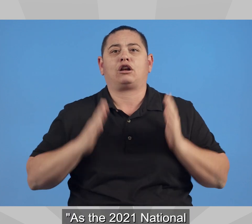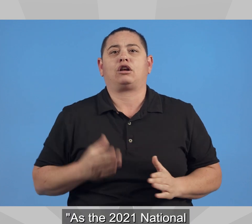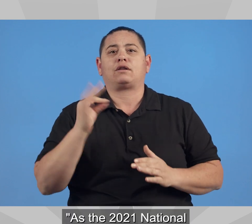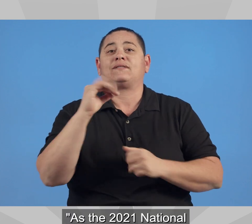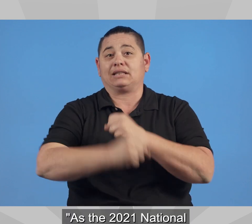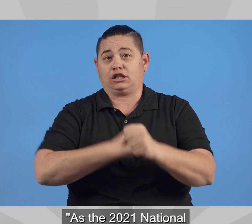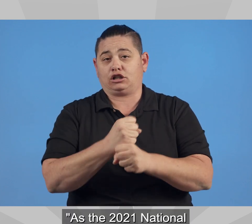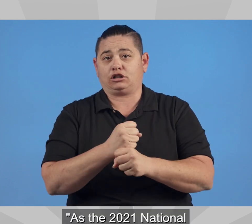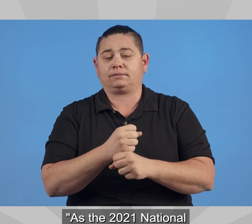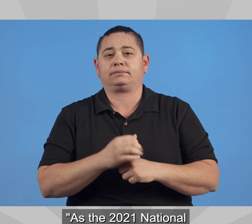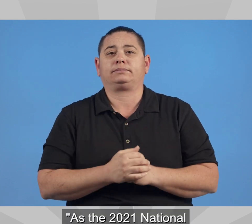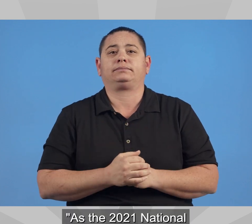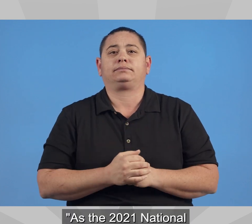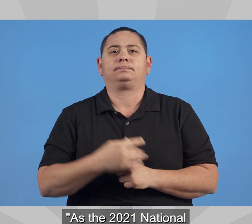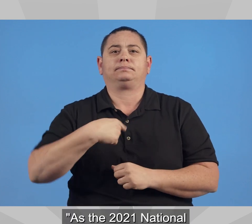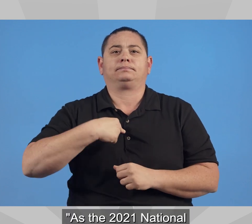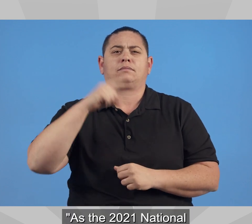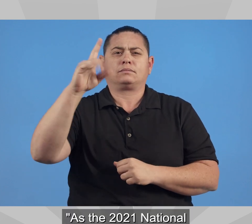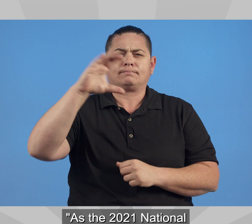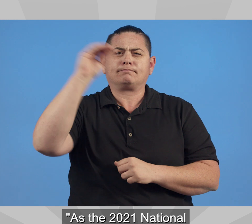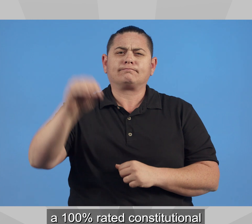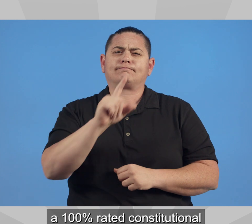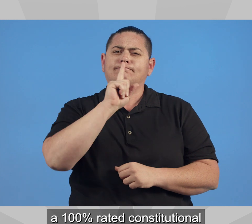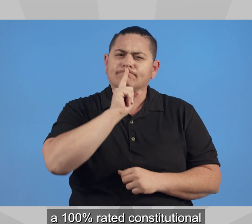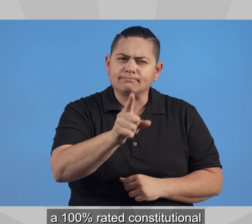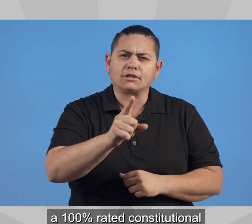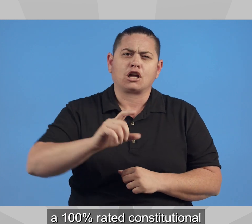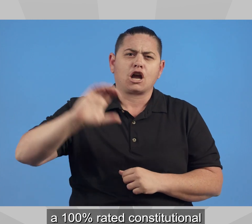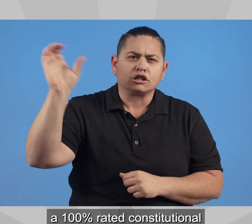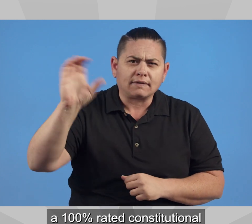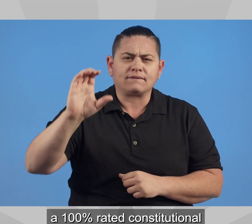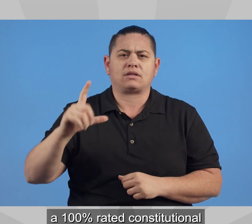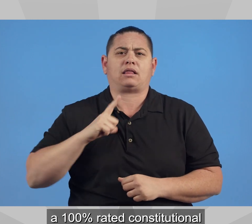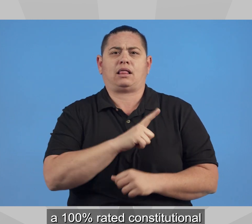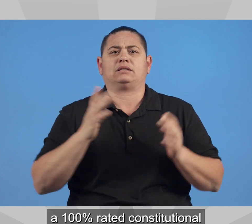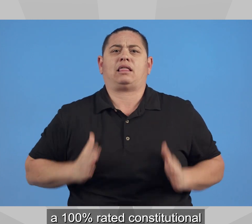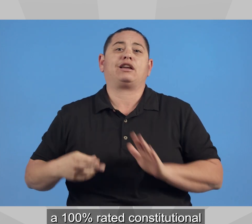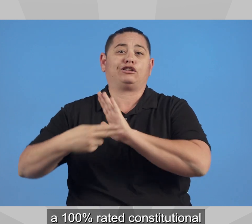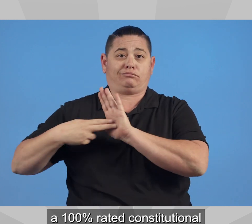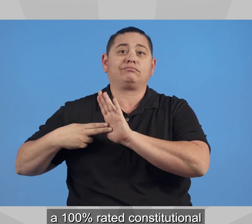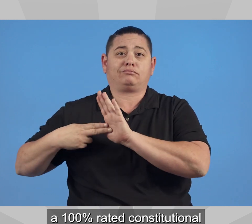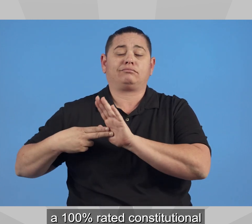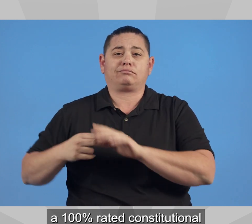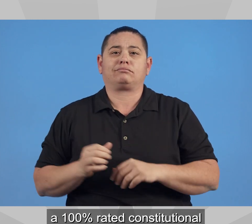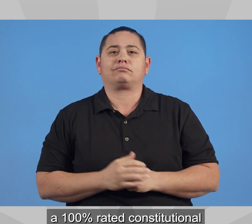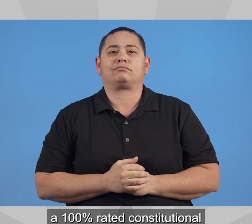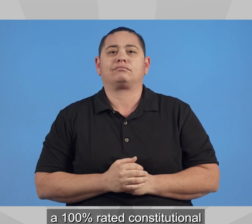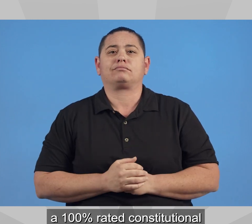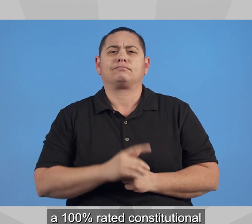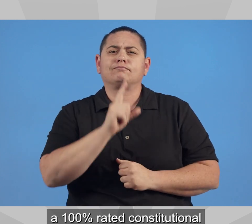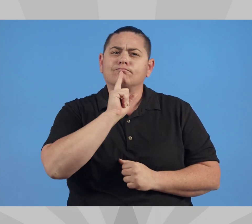As the 2021 National Legislator of the Year, a 100% rated constitutional conservative